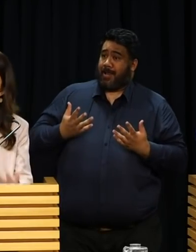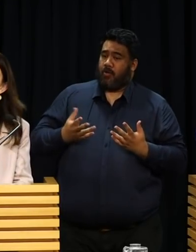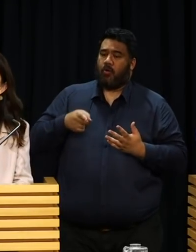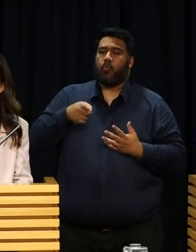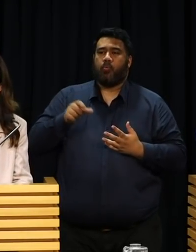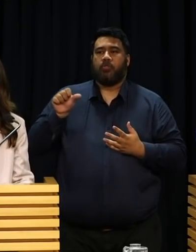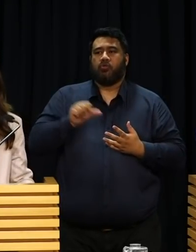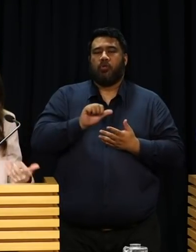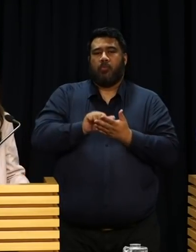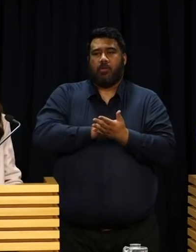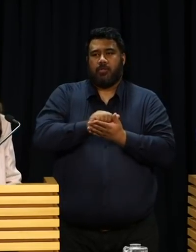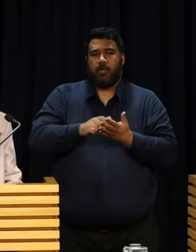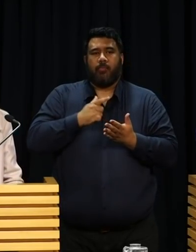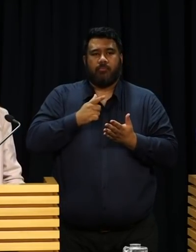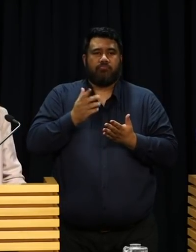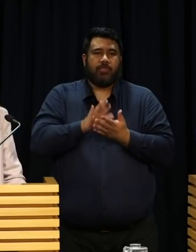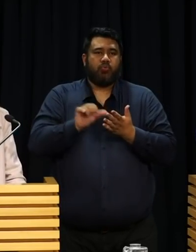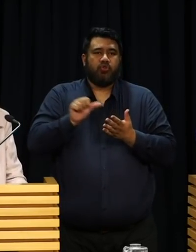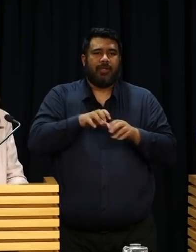apology, that you act on it.